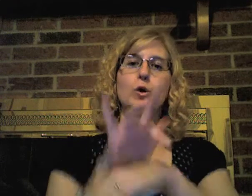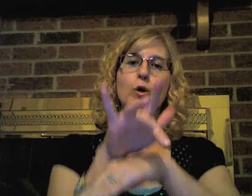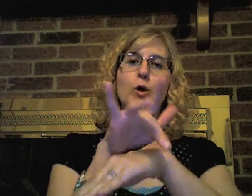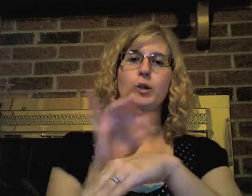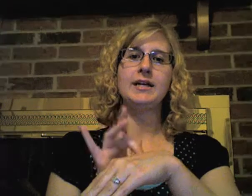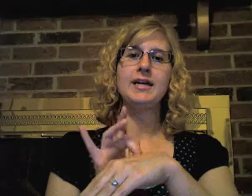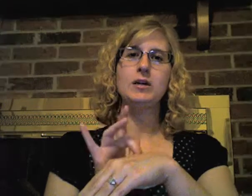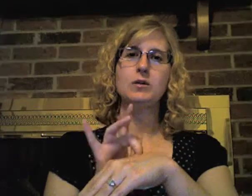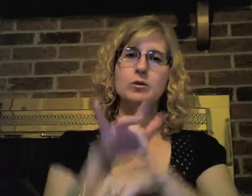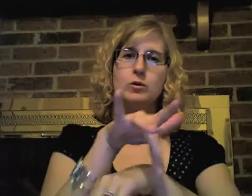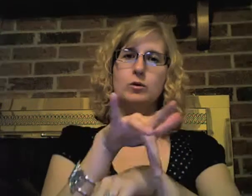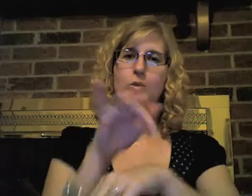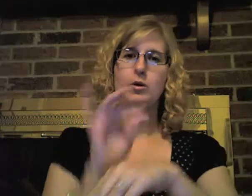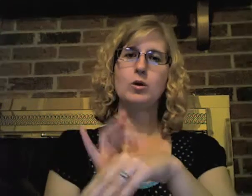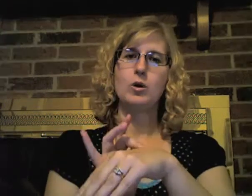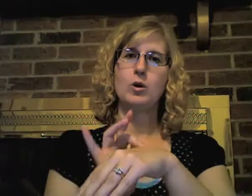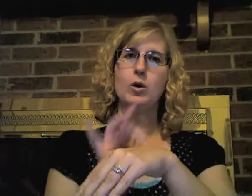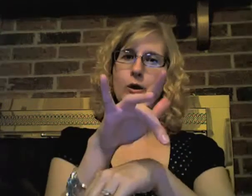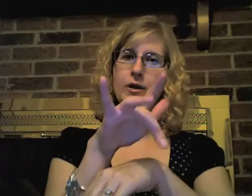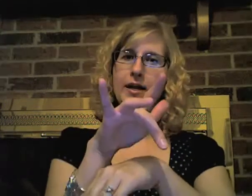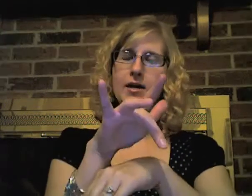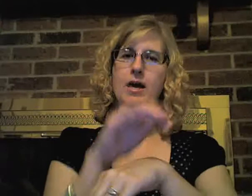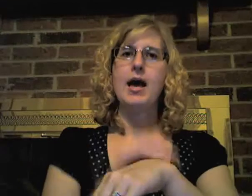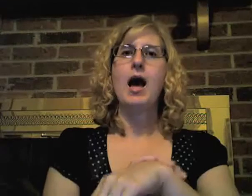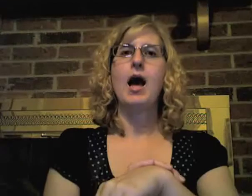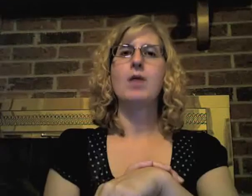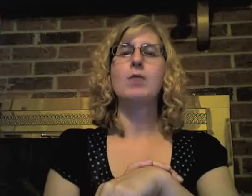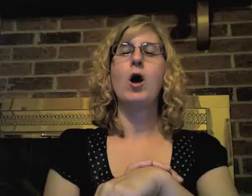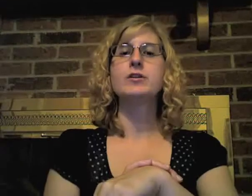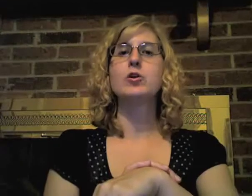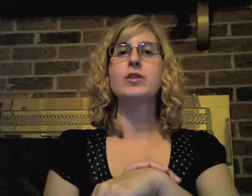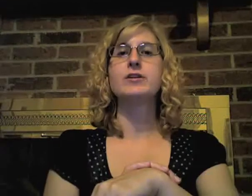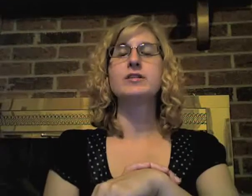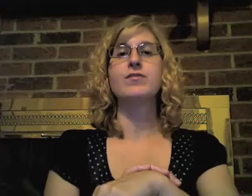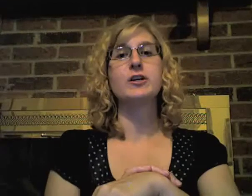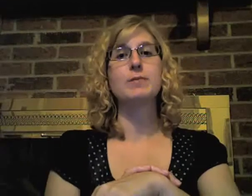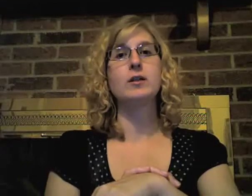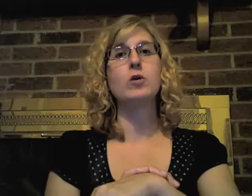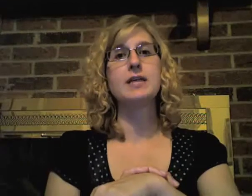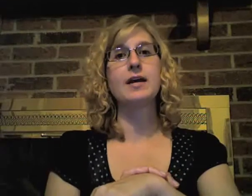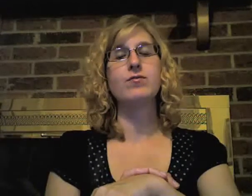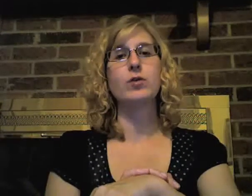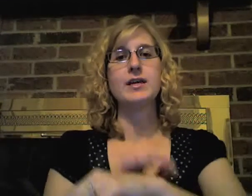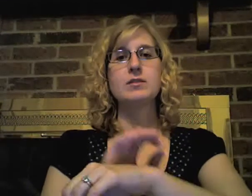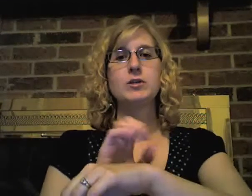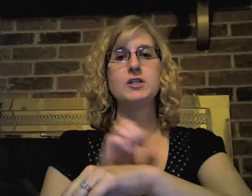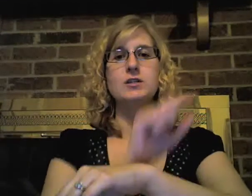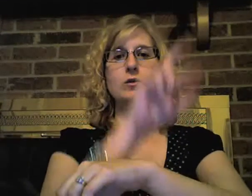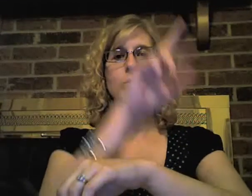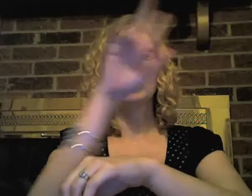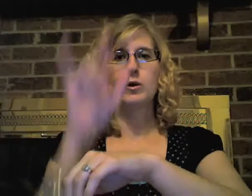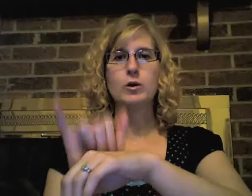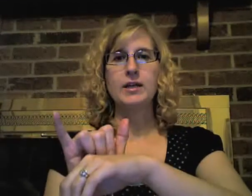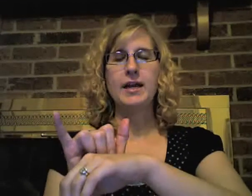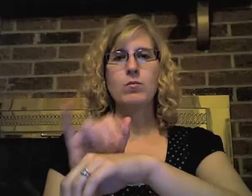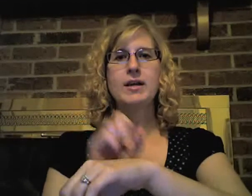early, early. Also, there's a finger-spelled loan sign for this, which is early. And what it is it's